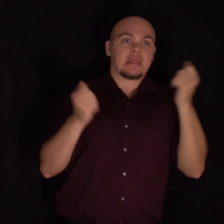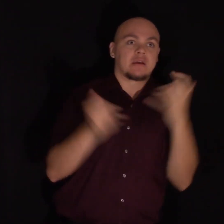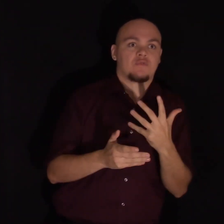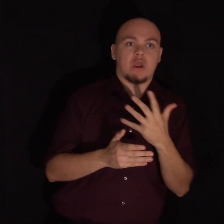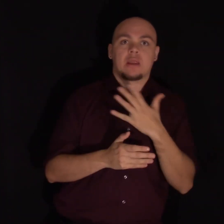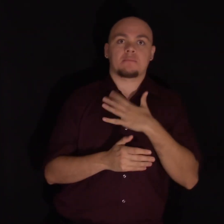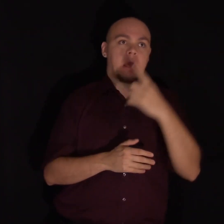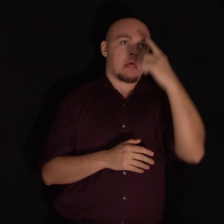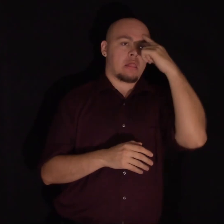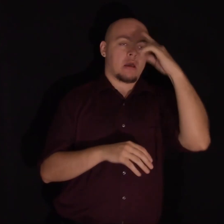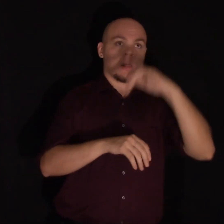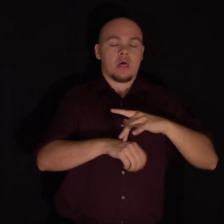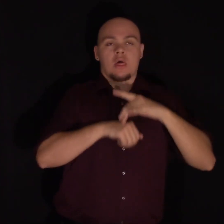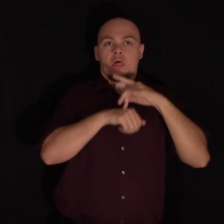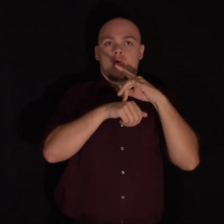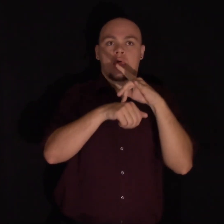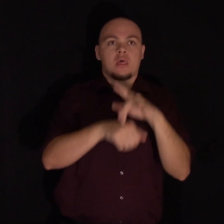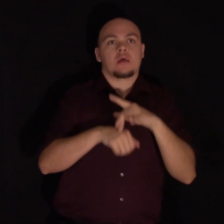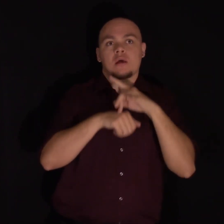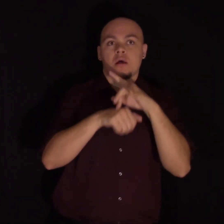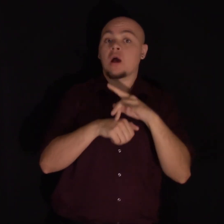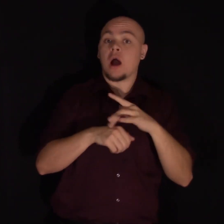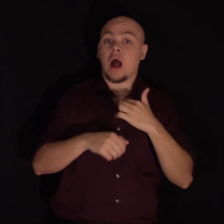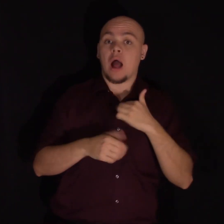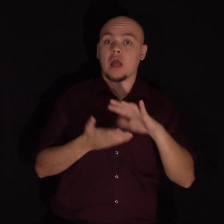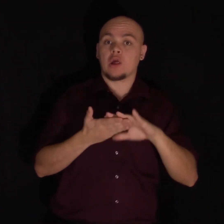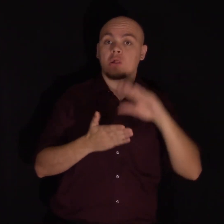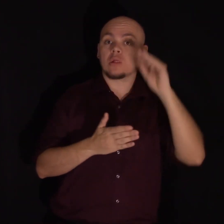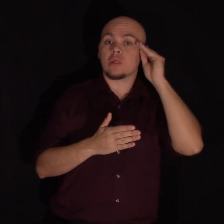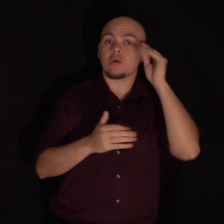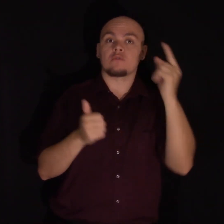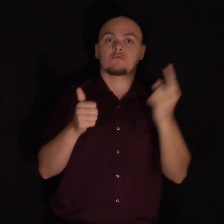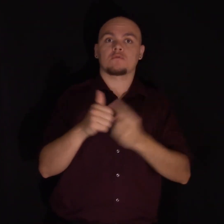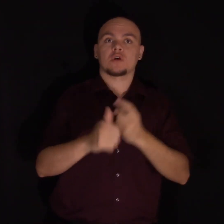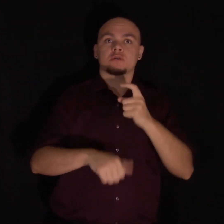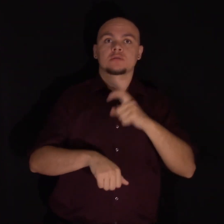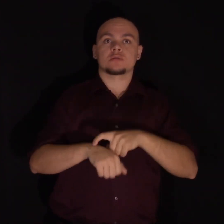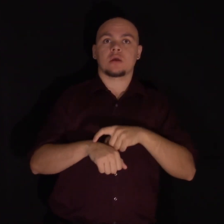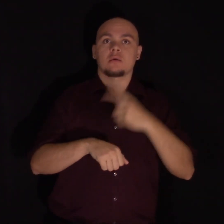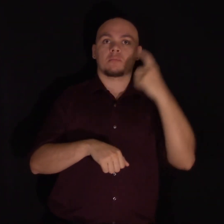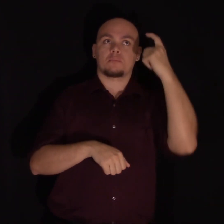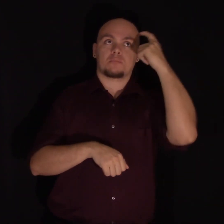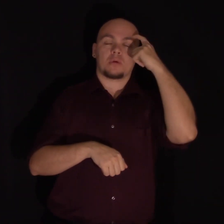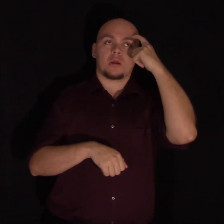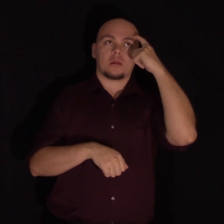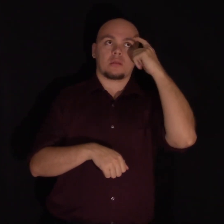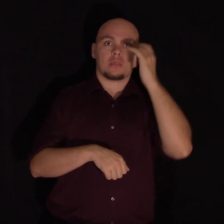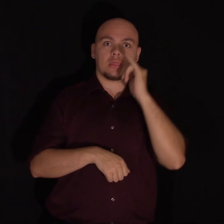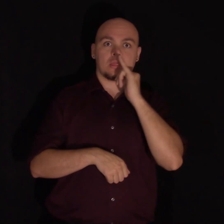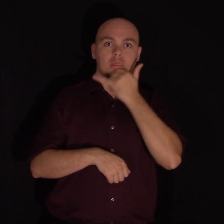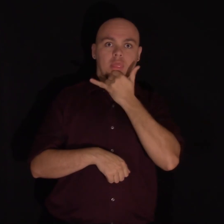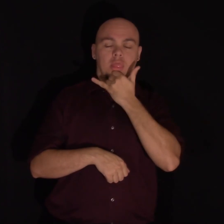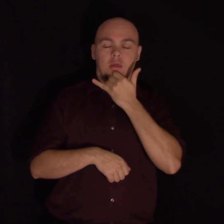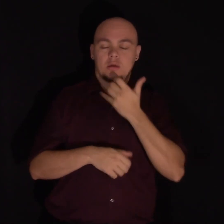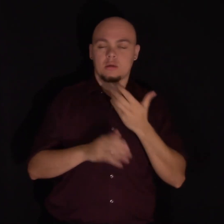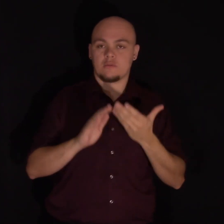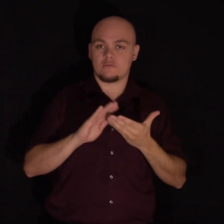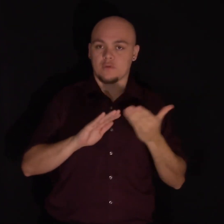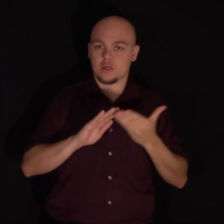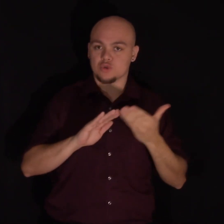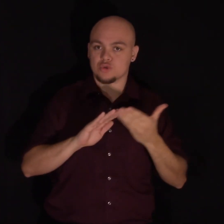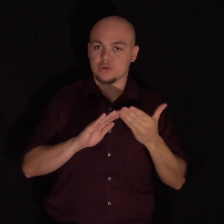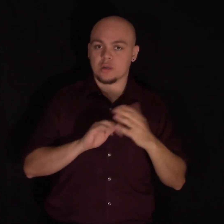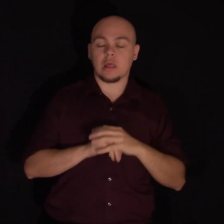thoughts. That's when I learned firsthand what it feels like to have a malfunctioning mind. And that's when I